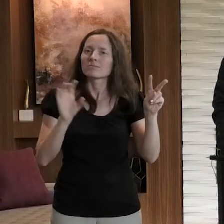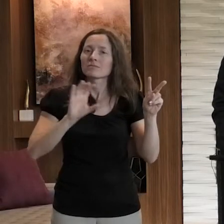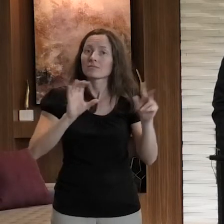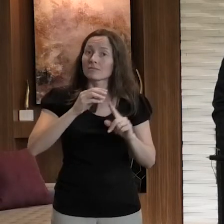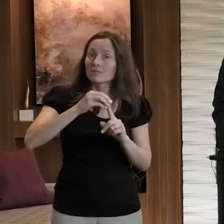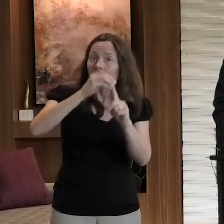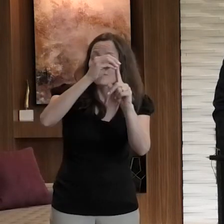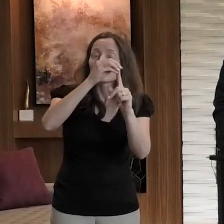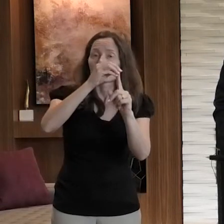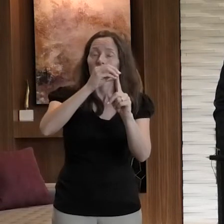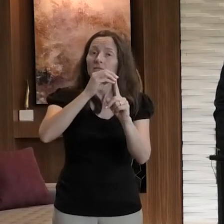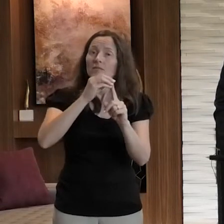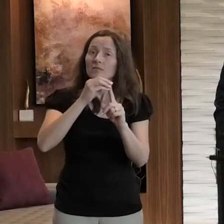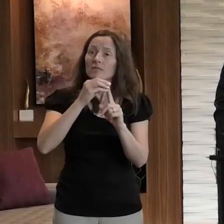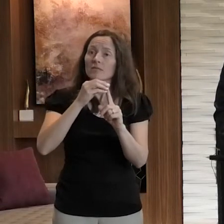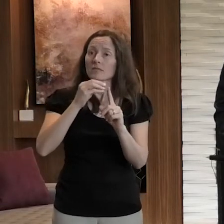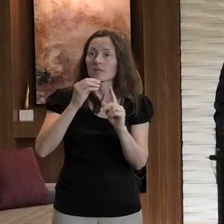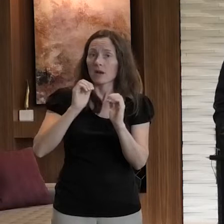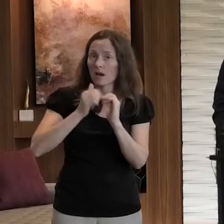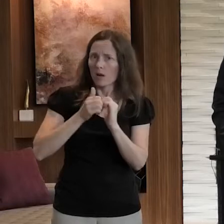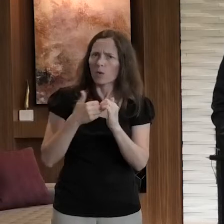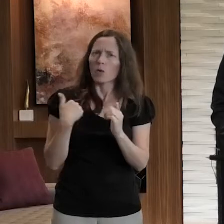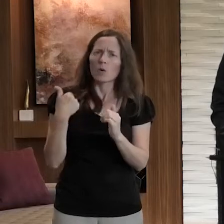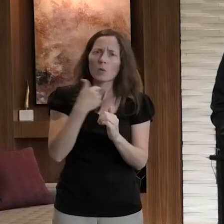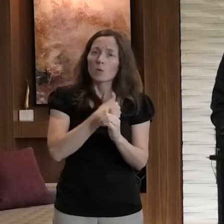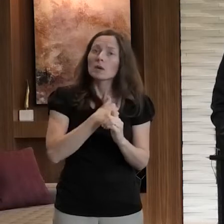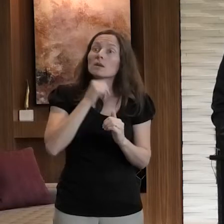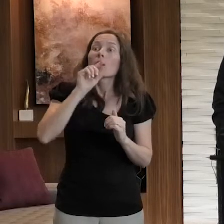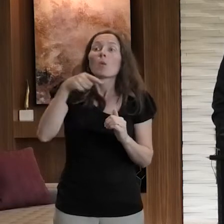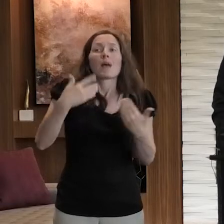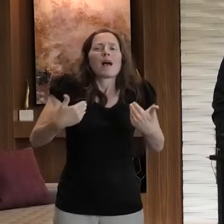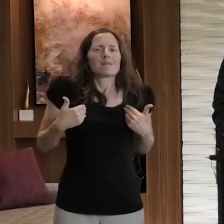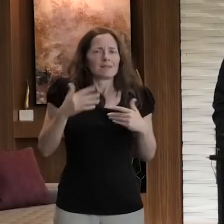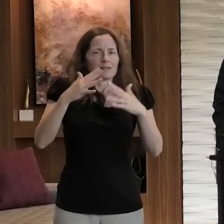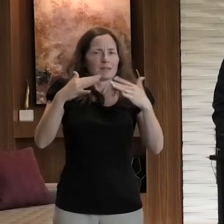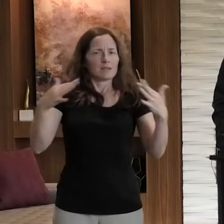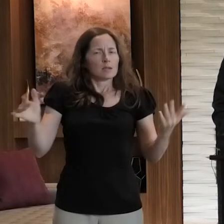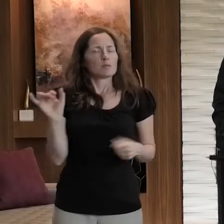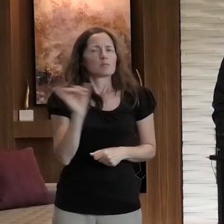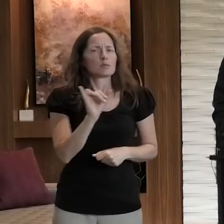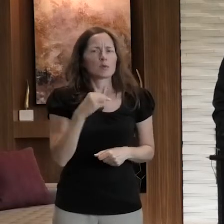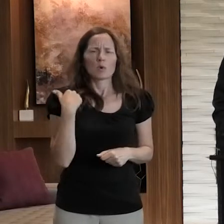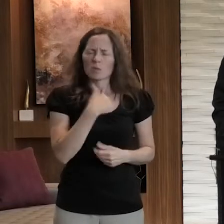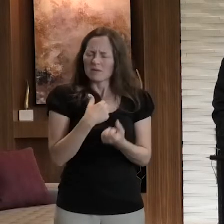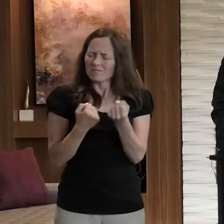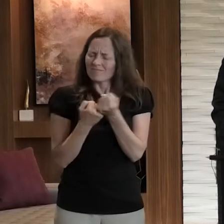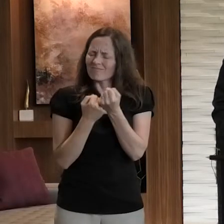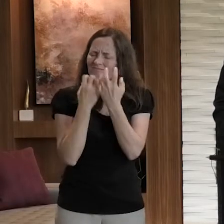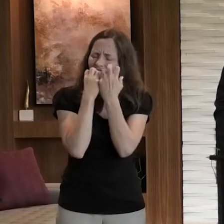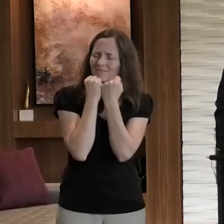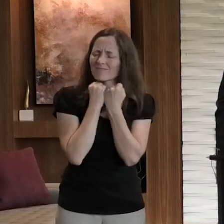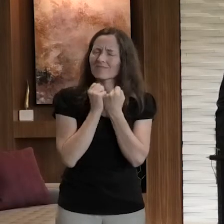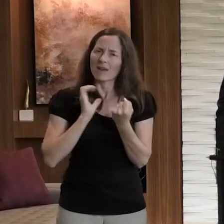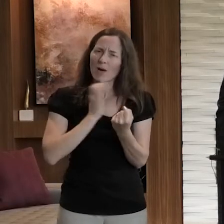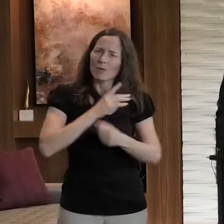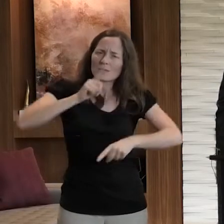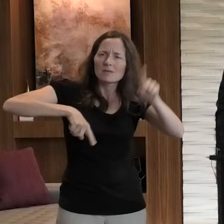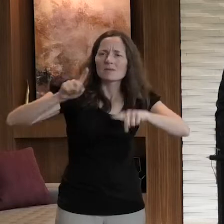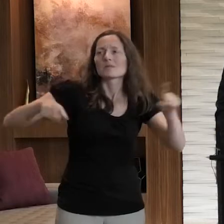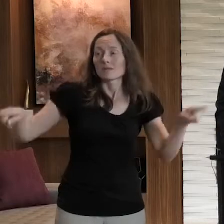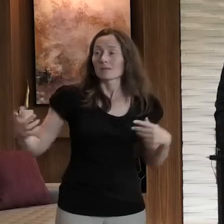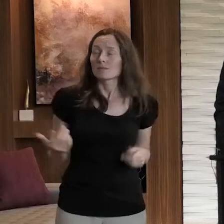we embrace diversity and inclusion. And having you here to